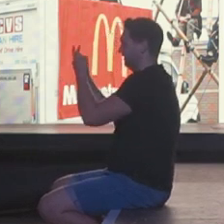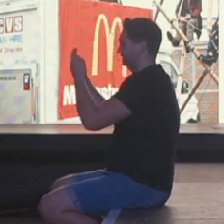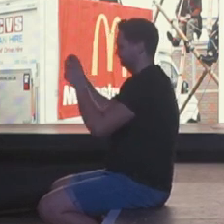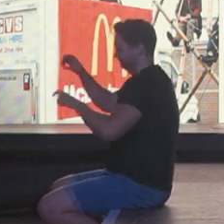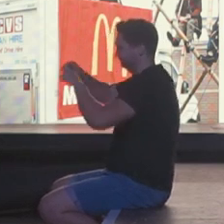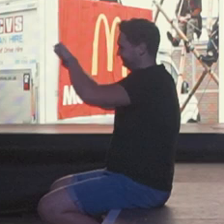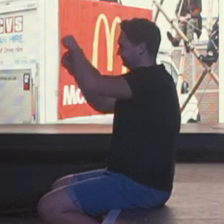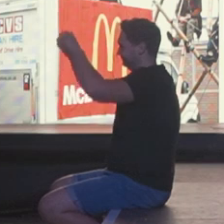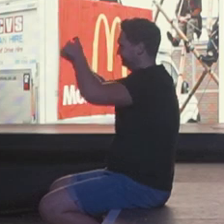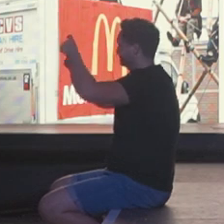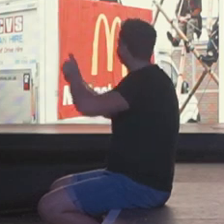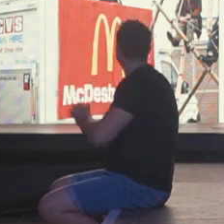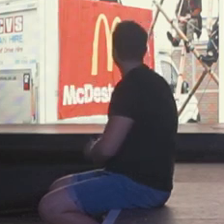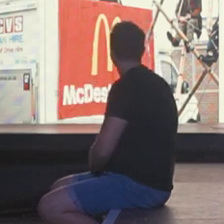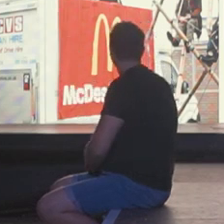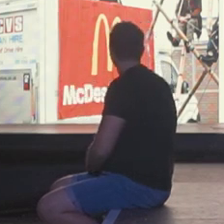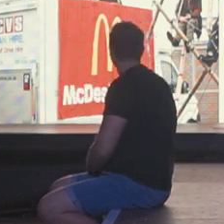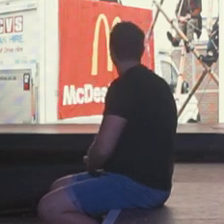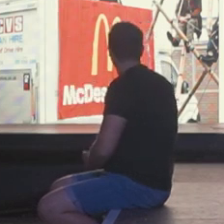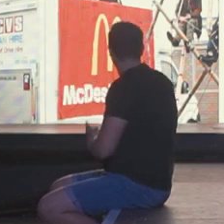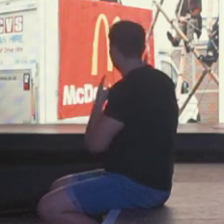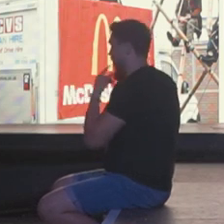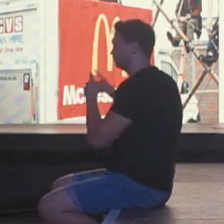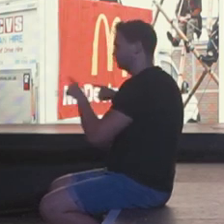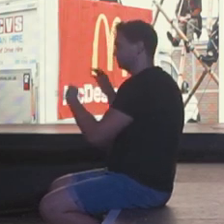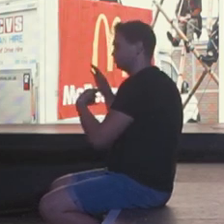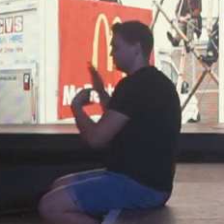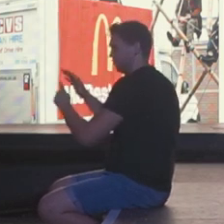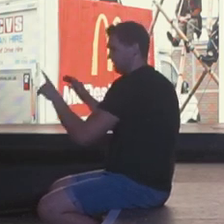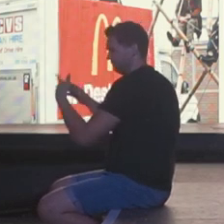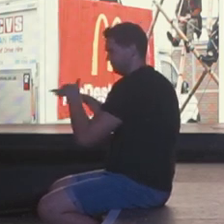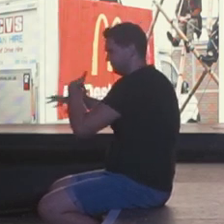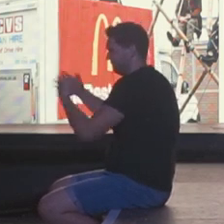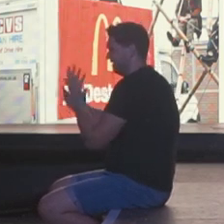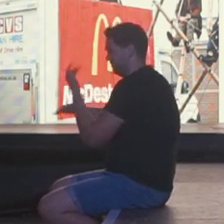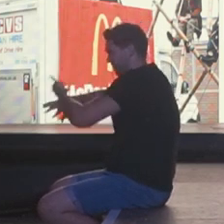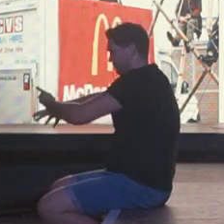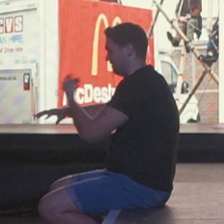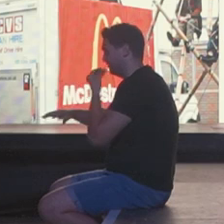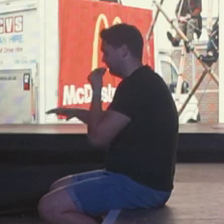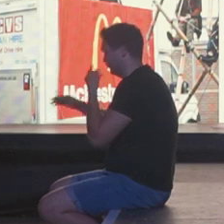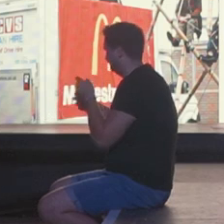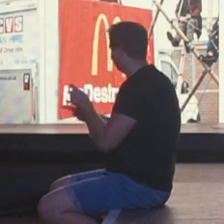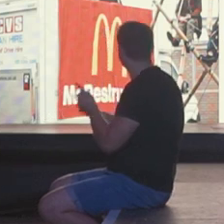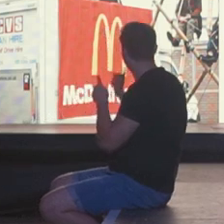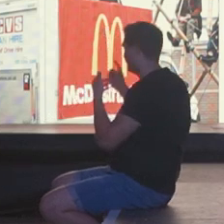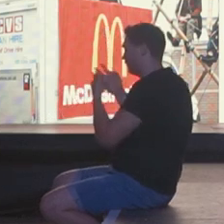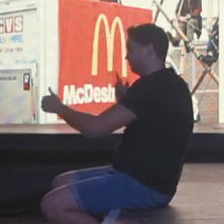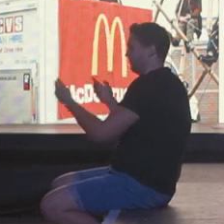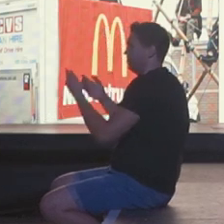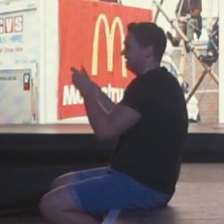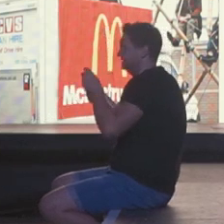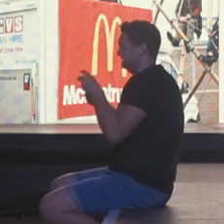is talking about, so we talk about a plant-based food system, because we don't just want individual people, individual products to go plant-based, we want the whole system